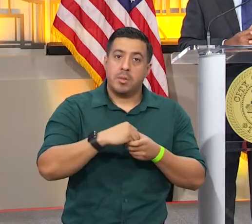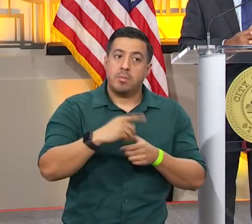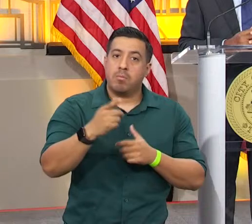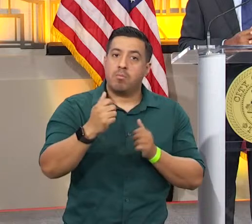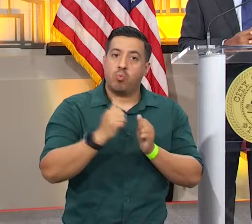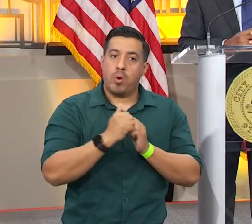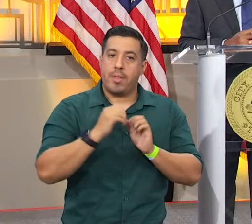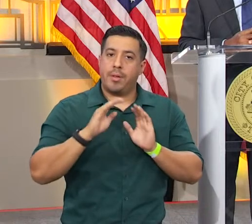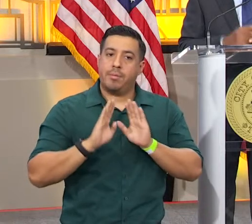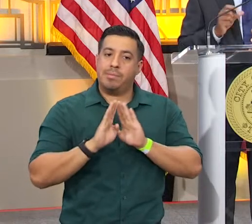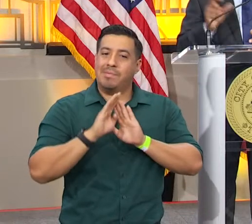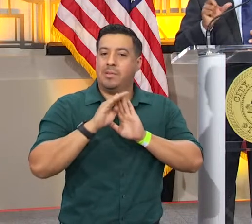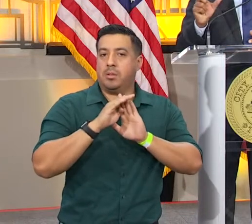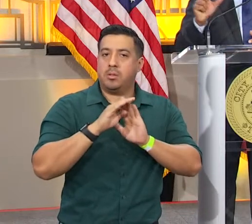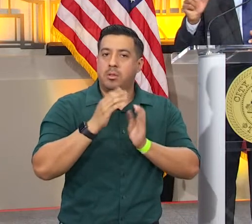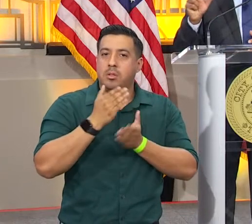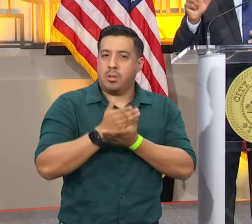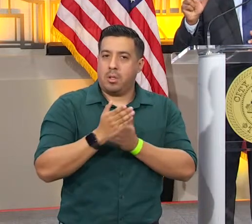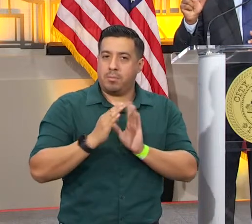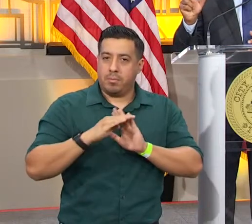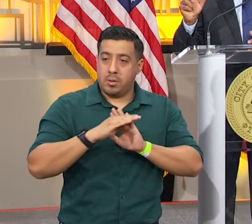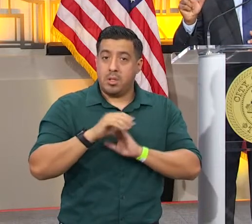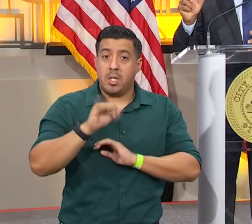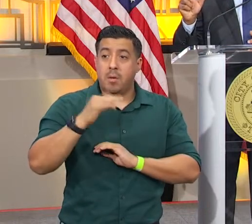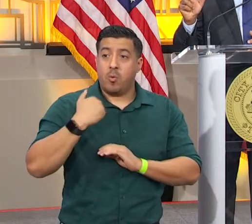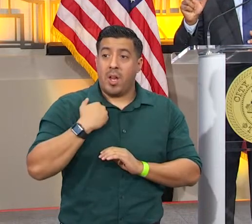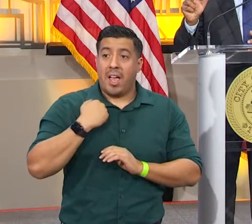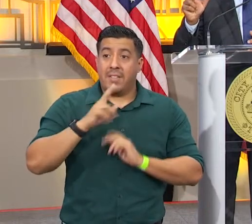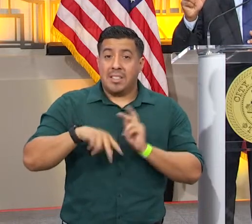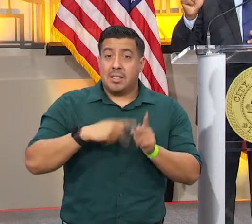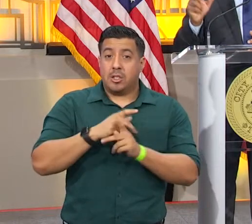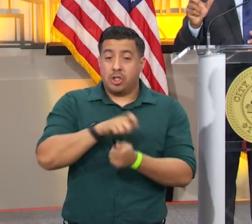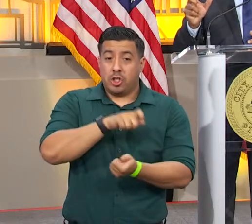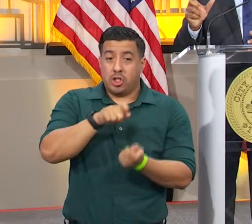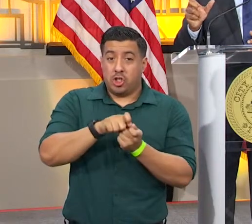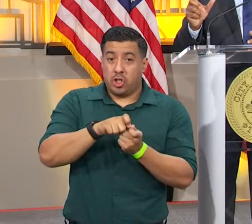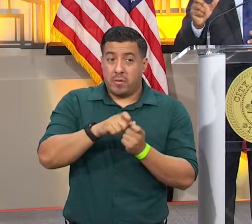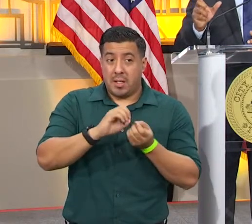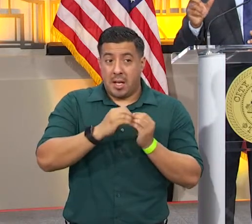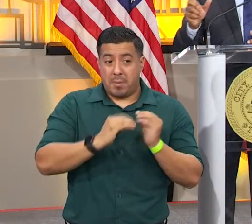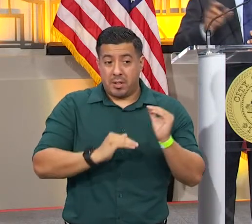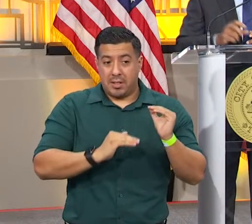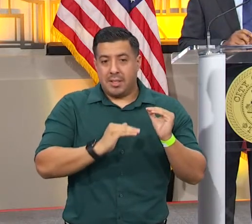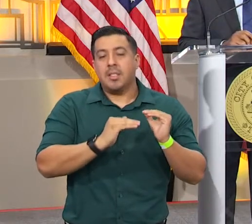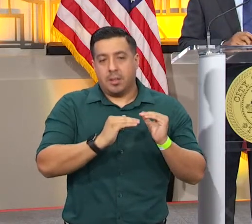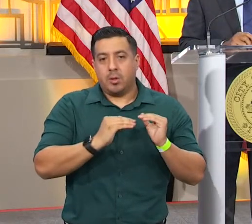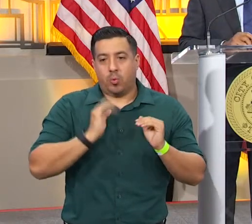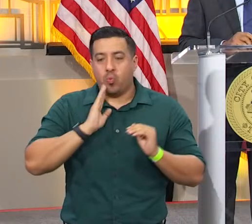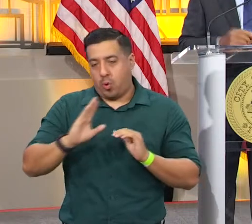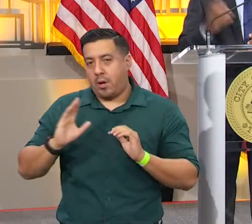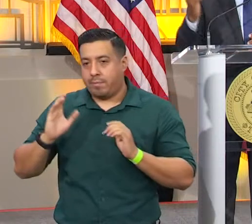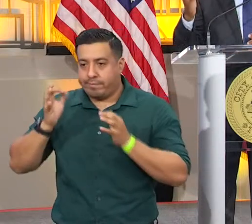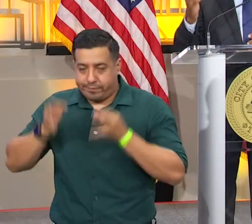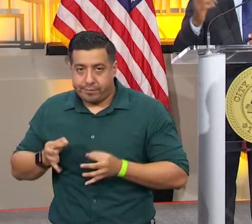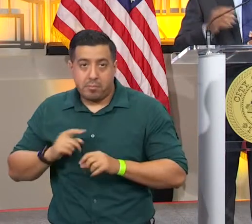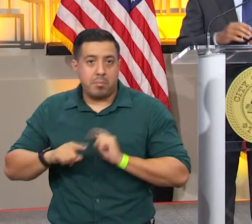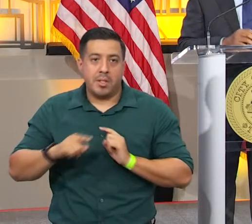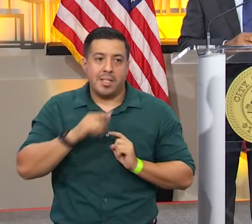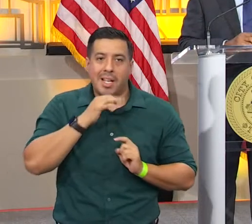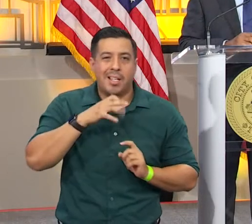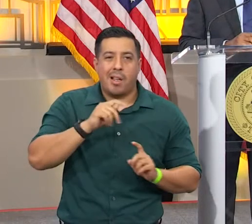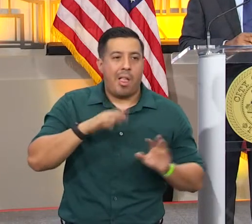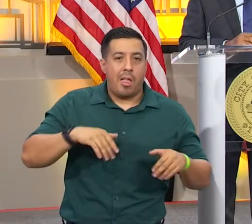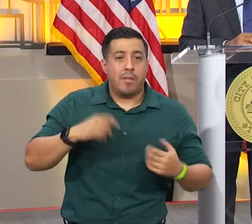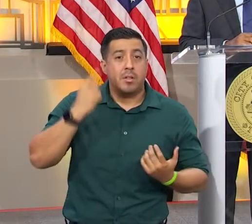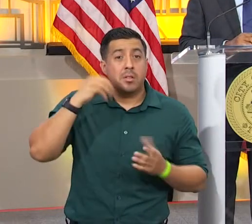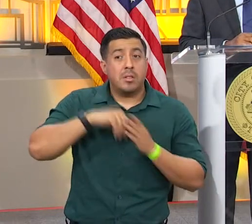progression. But yeah, I mean, if we reach a certain matrix, then it certainly could apply. I don't think we're there now. During the summer, for